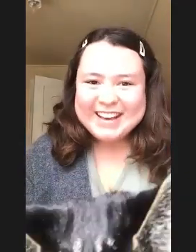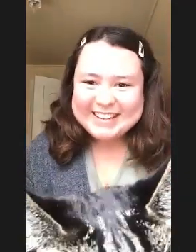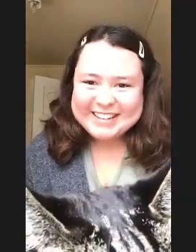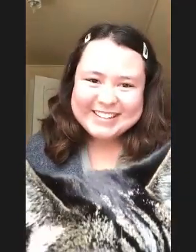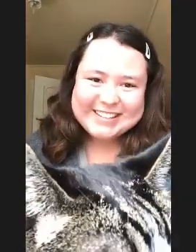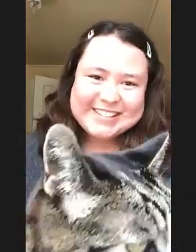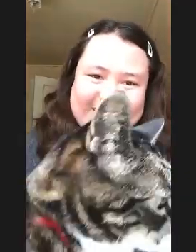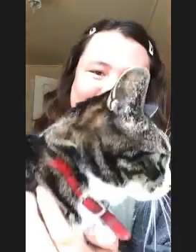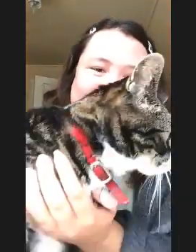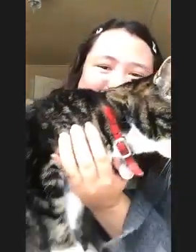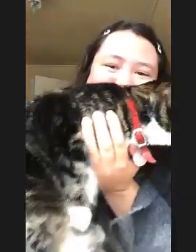this is my cat.